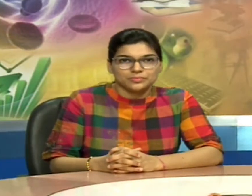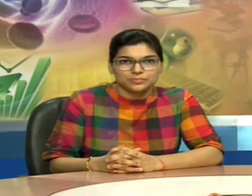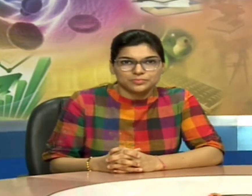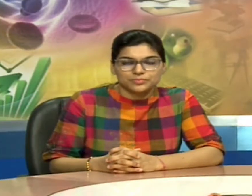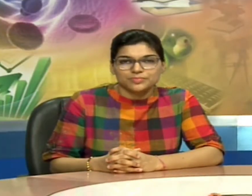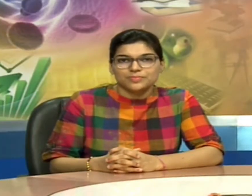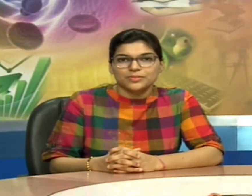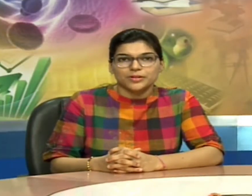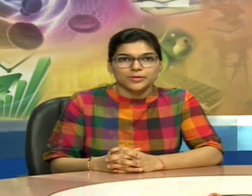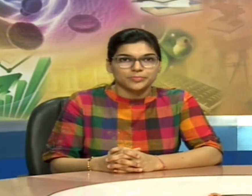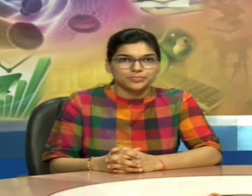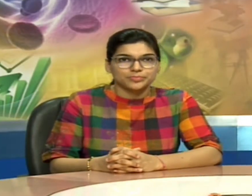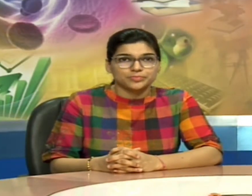now.